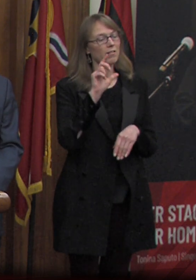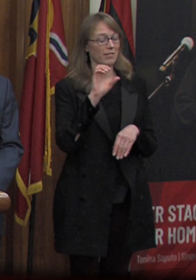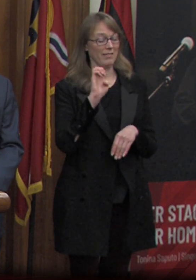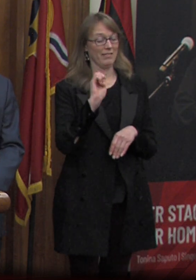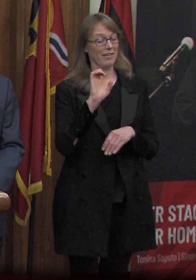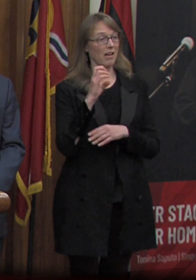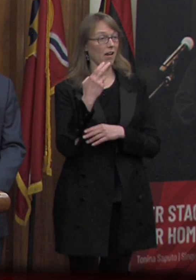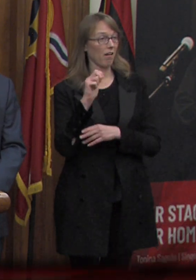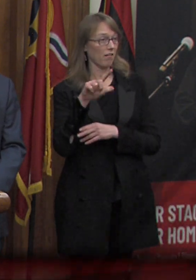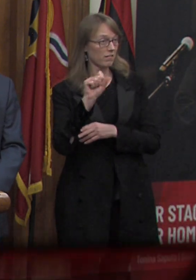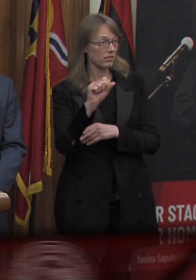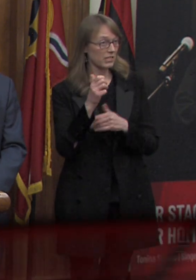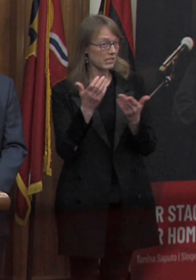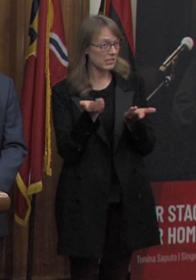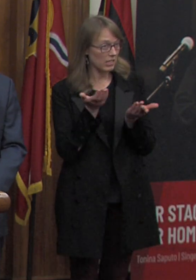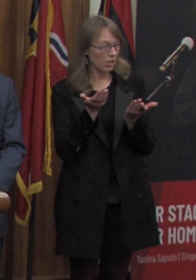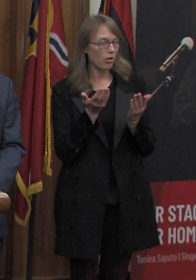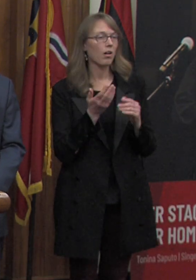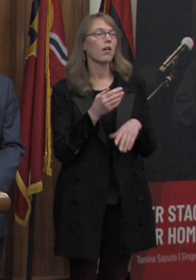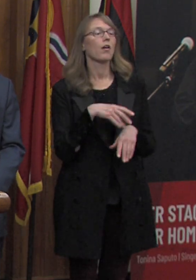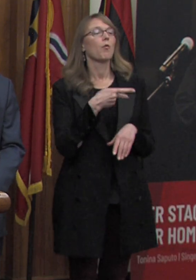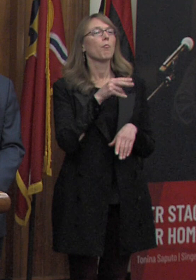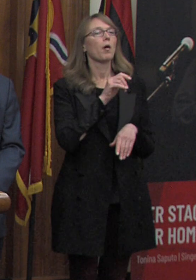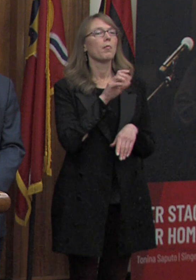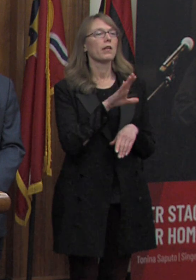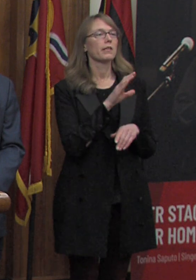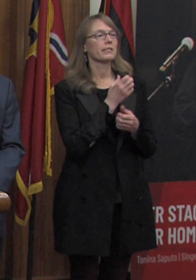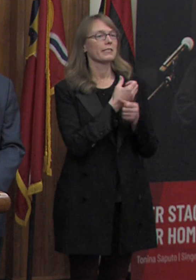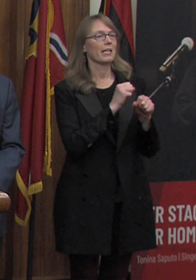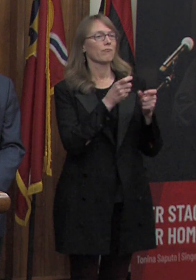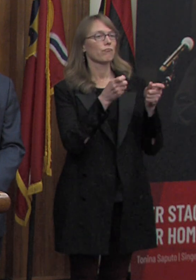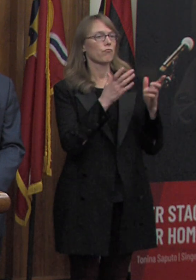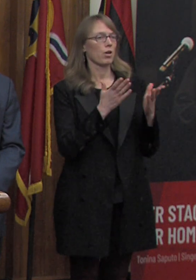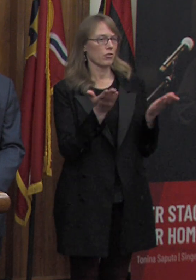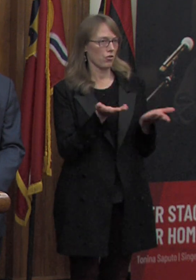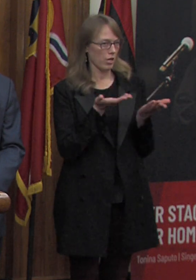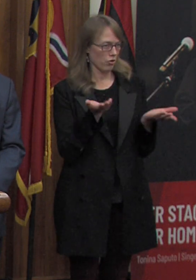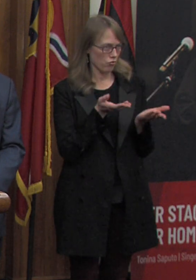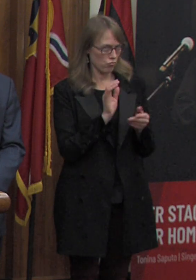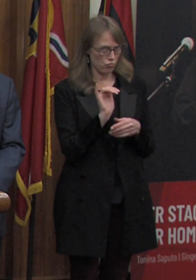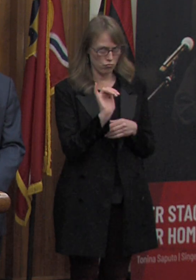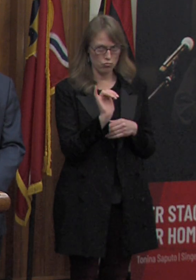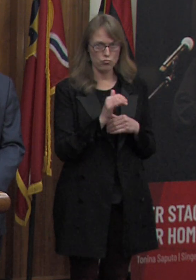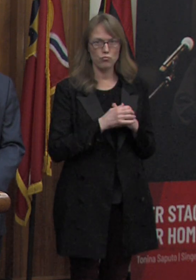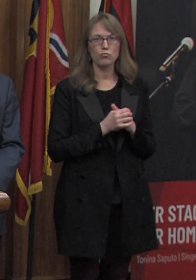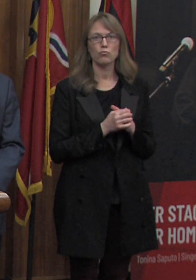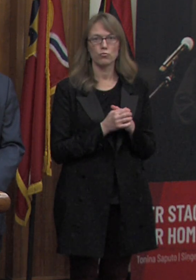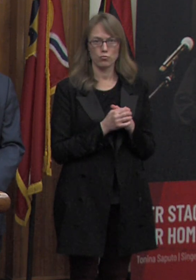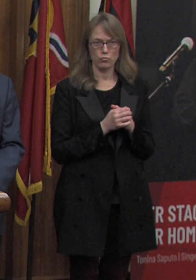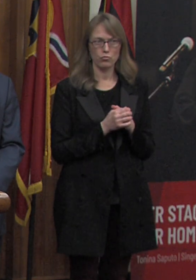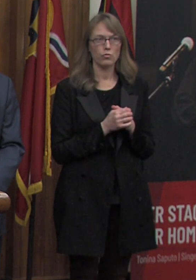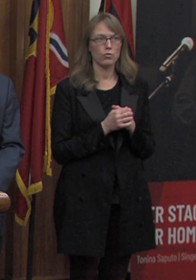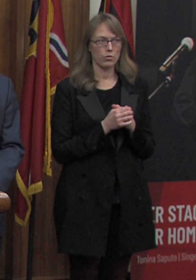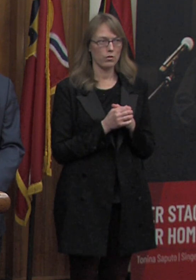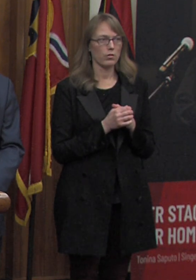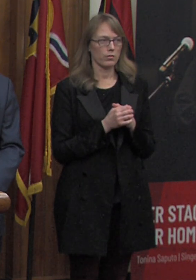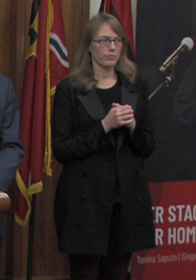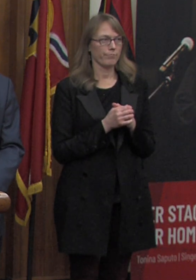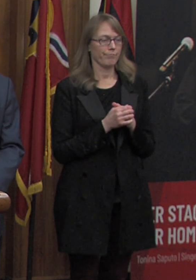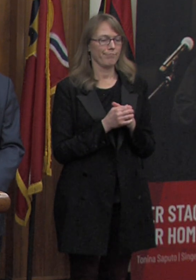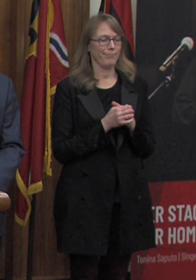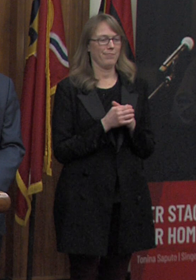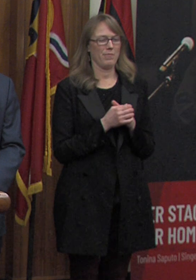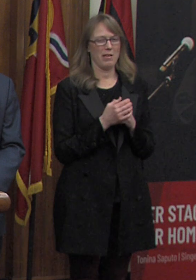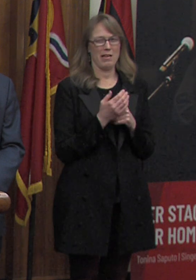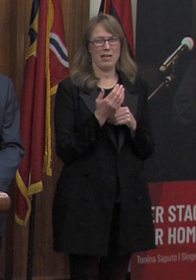this evening. Of course, Public Safety Director Jimmy Edwards is also here with me this evening. We learned about an hour